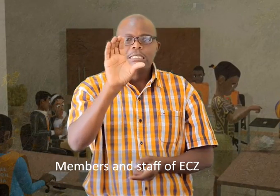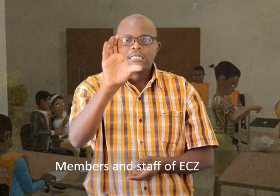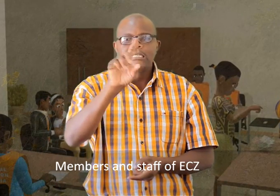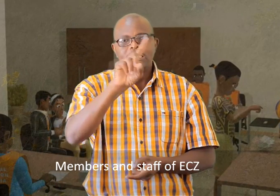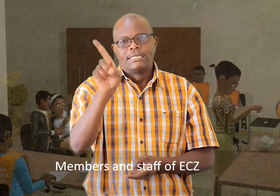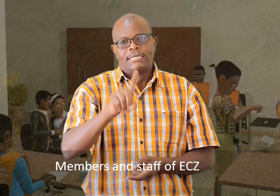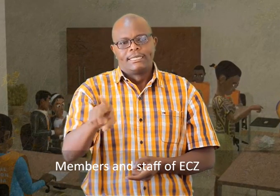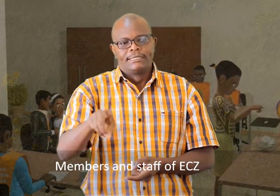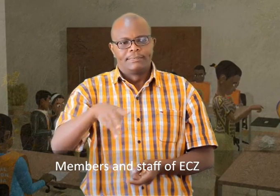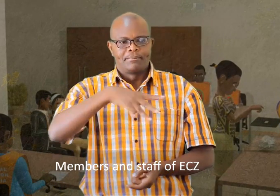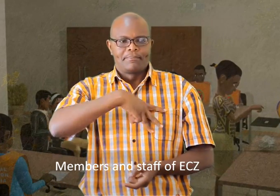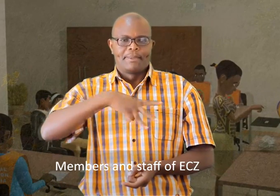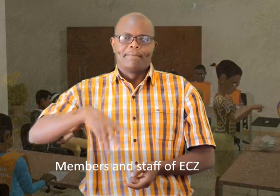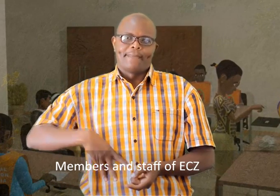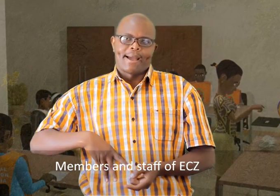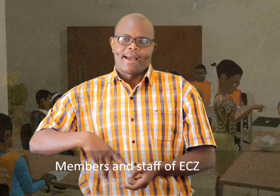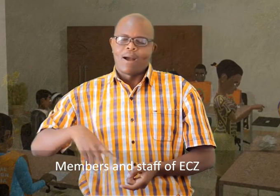Members and staff of ECZ,